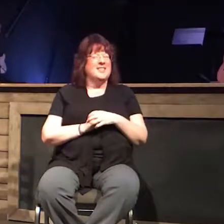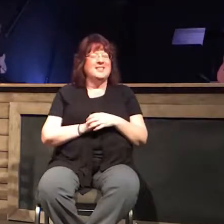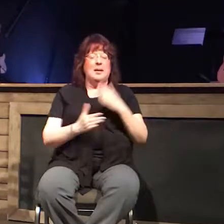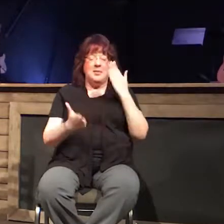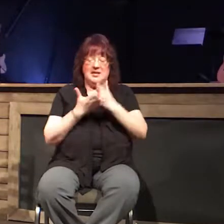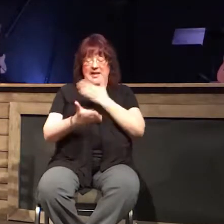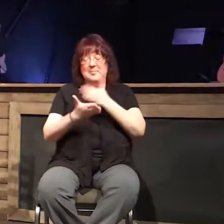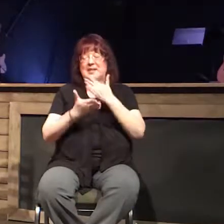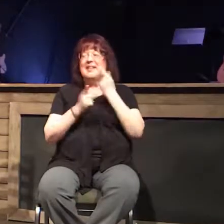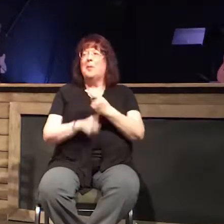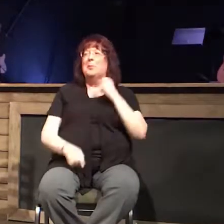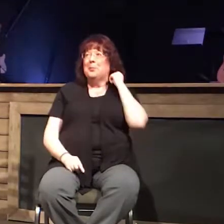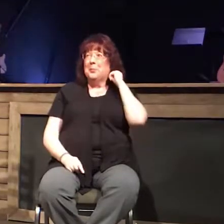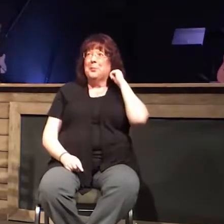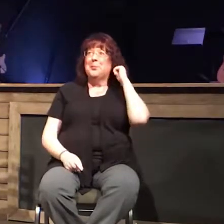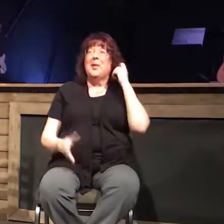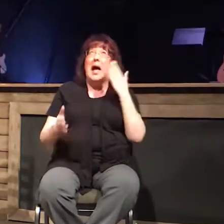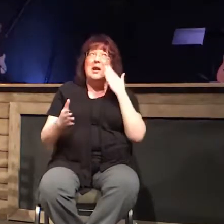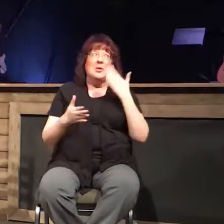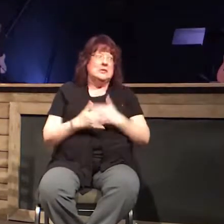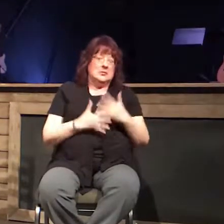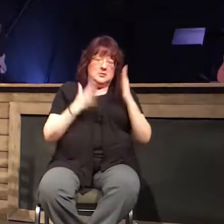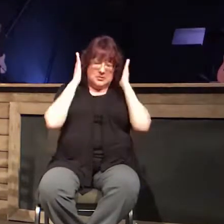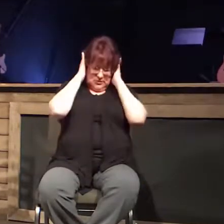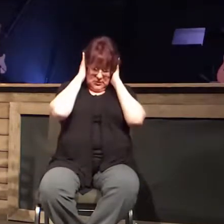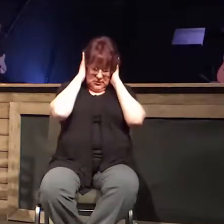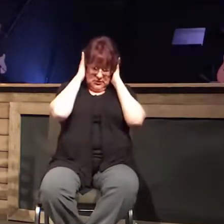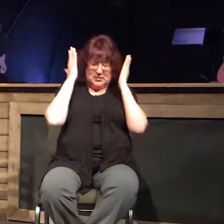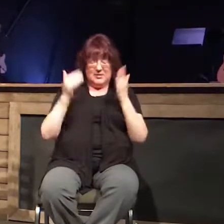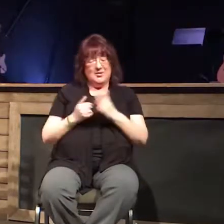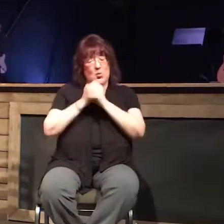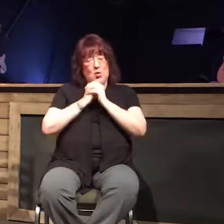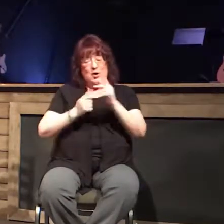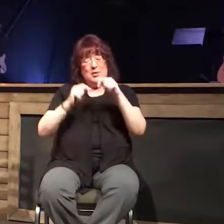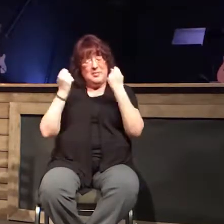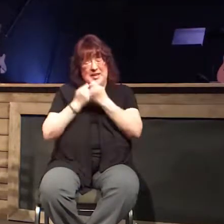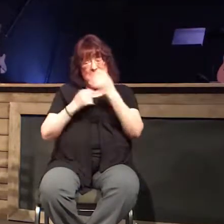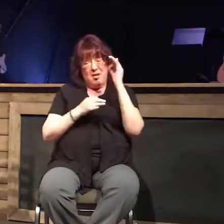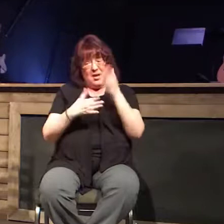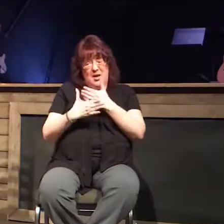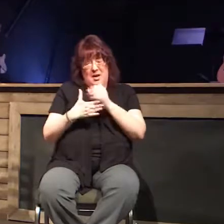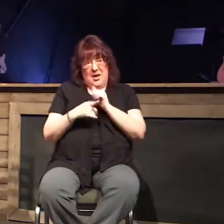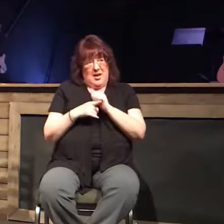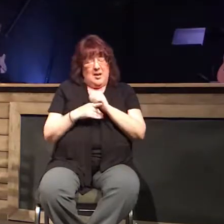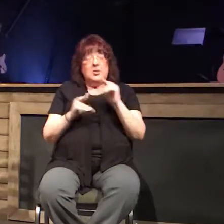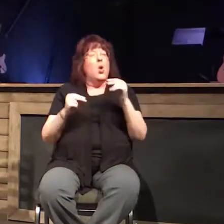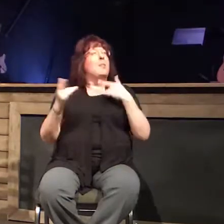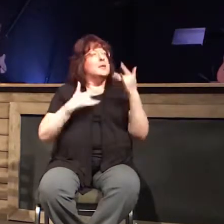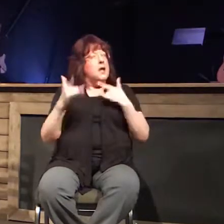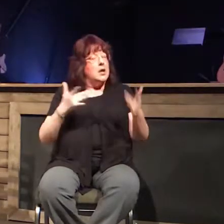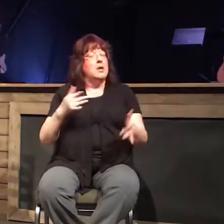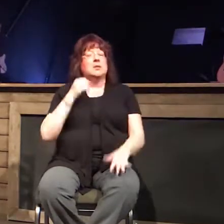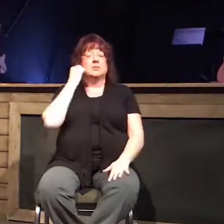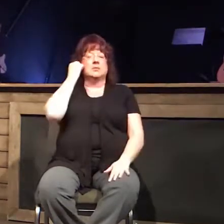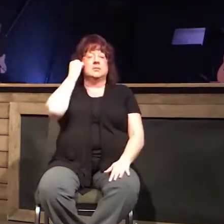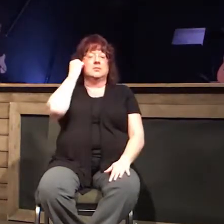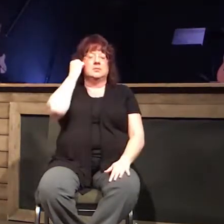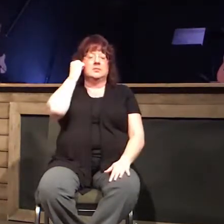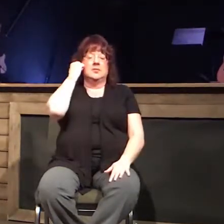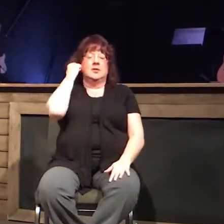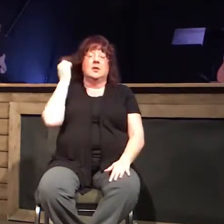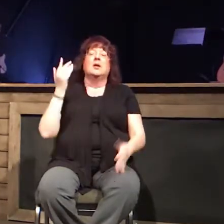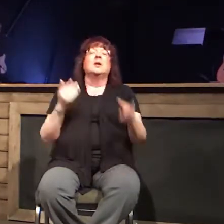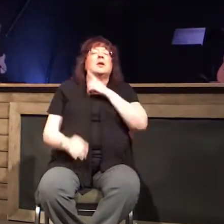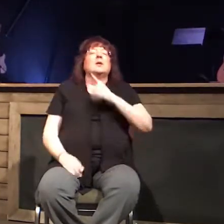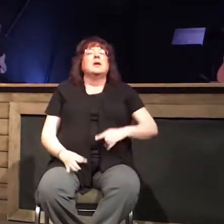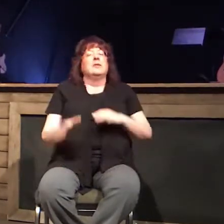going to stop singing for you right now. I know some of you are like, "Well, I just sit for the worship team, Pastor Dan." No, I'm just excited this morning, okay?